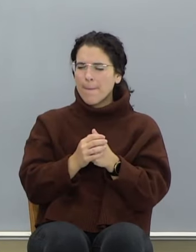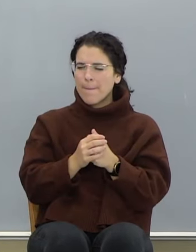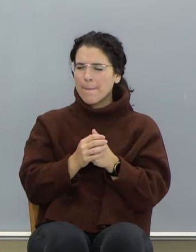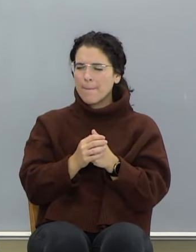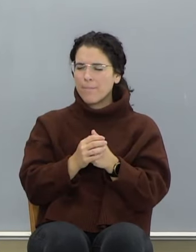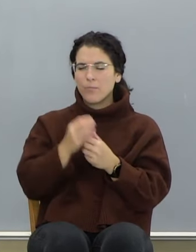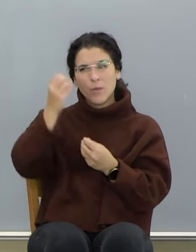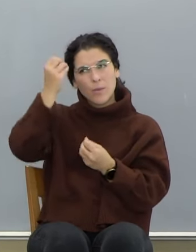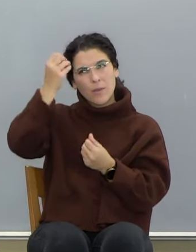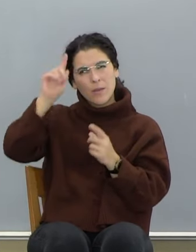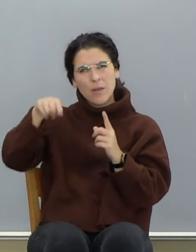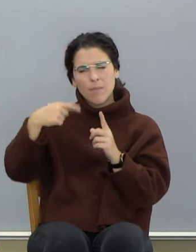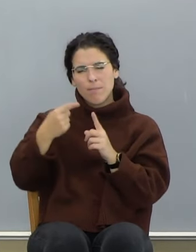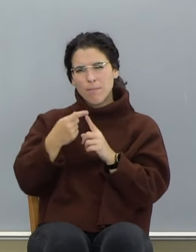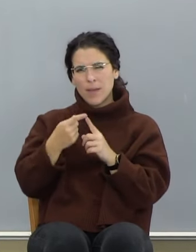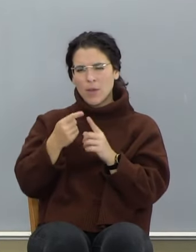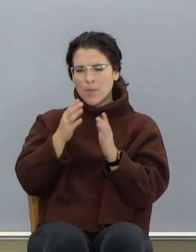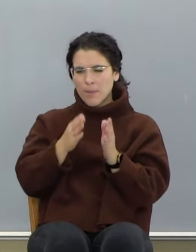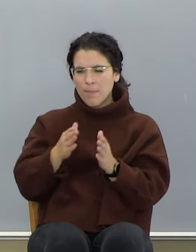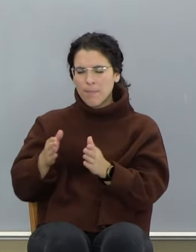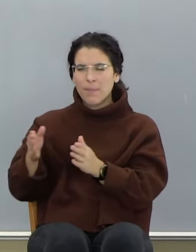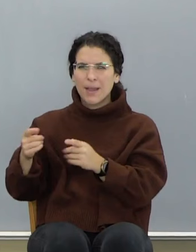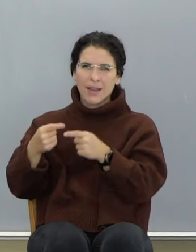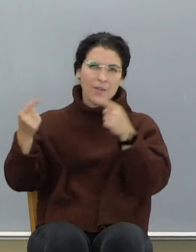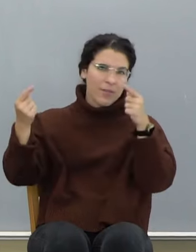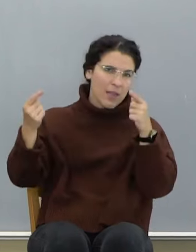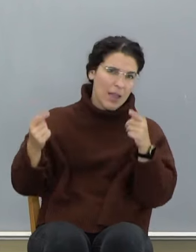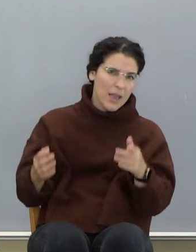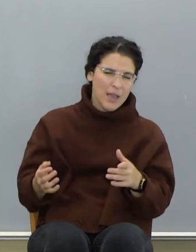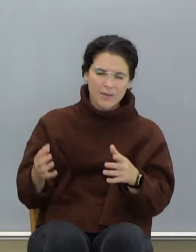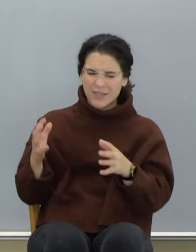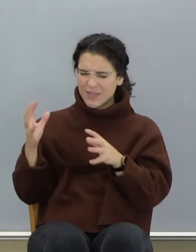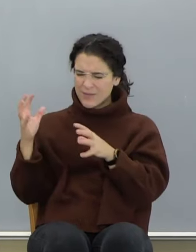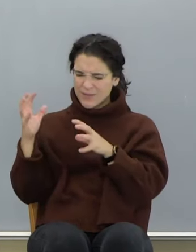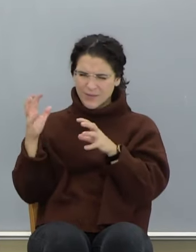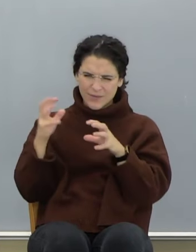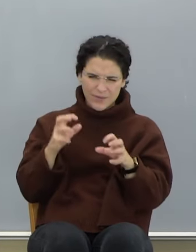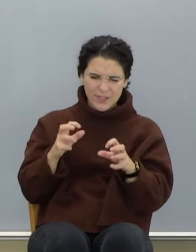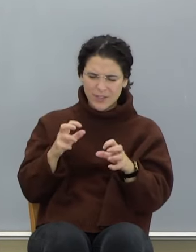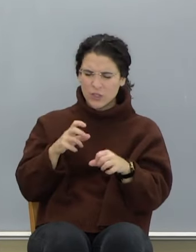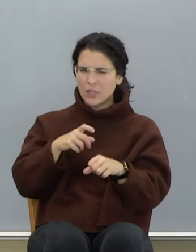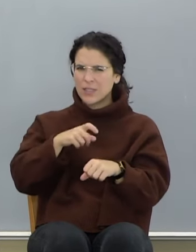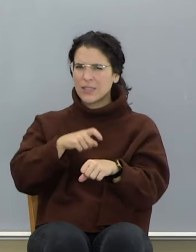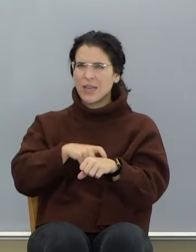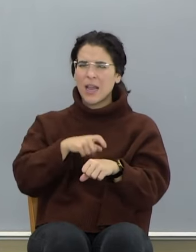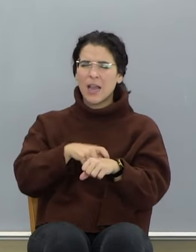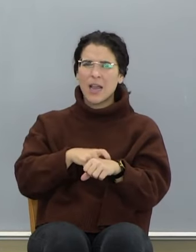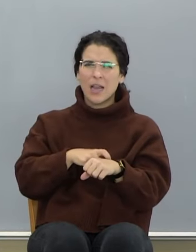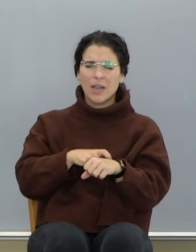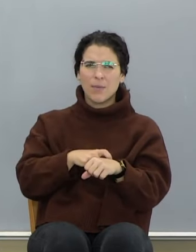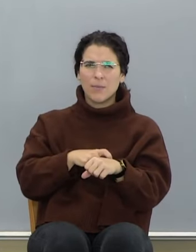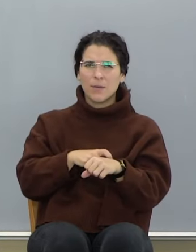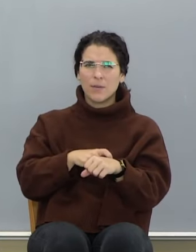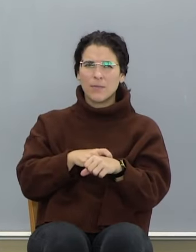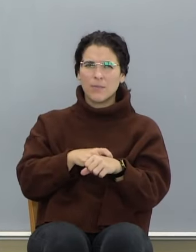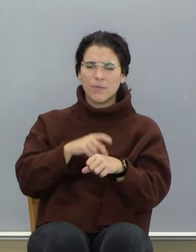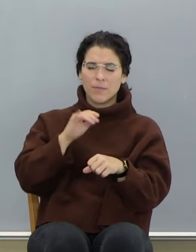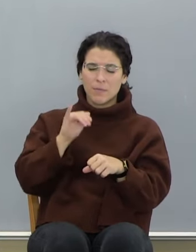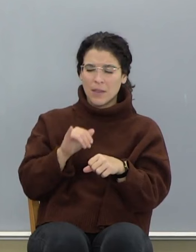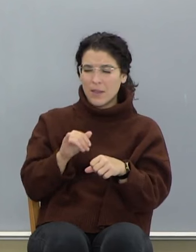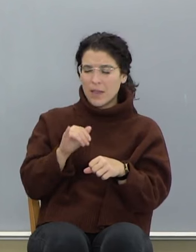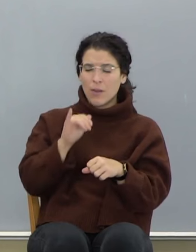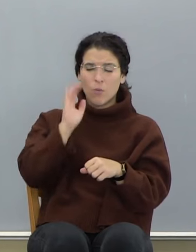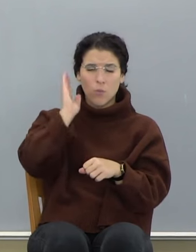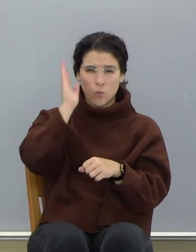the tactics of the adversary. This vicious period of time that